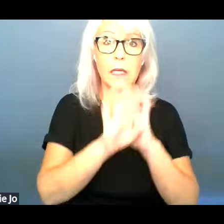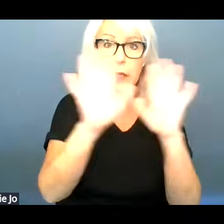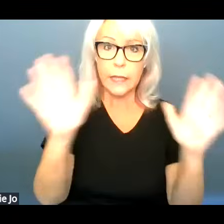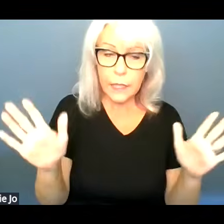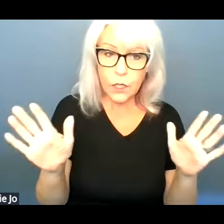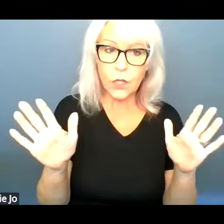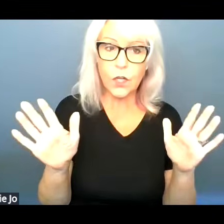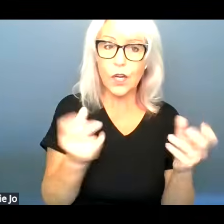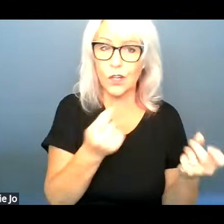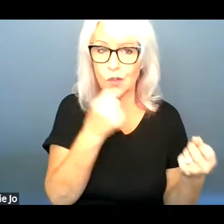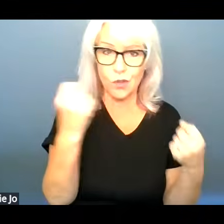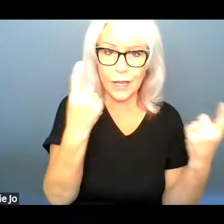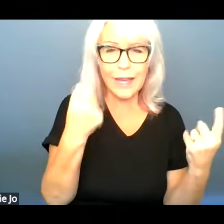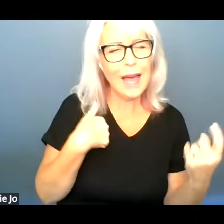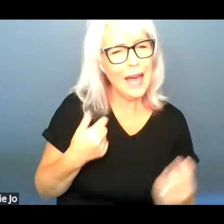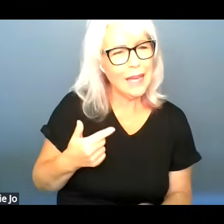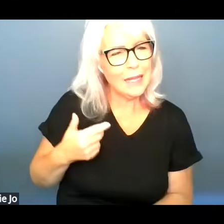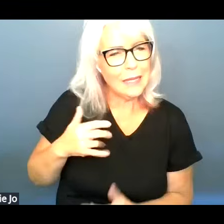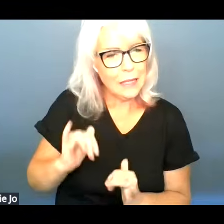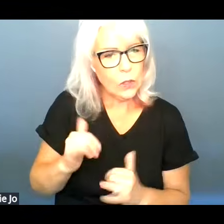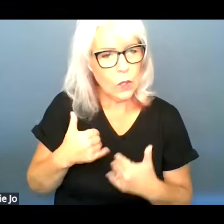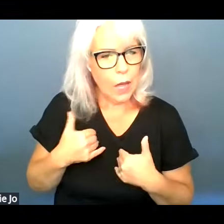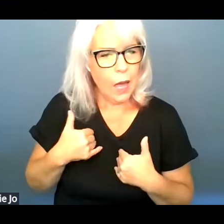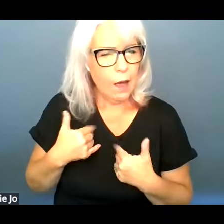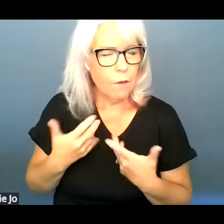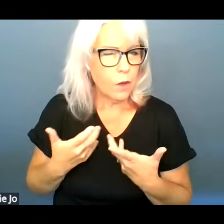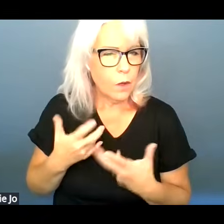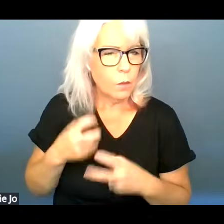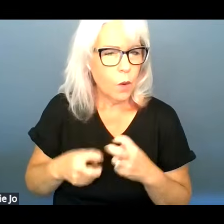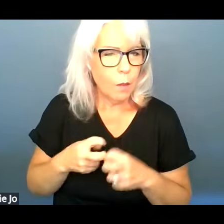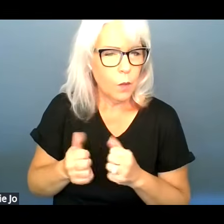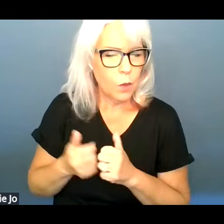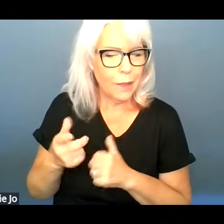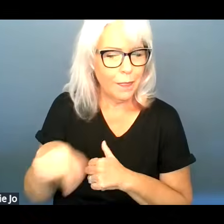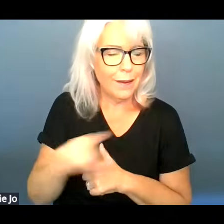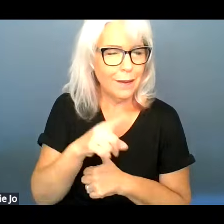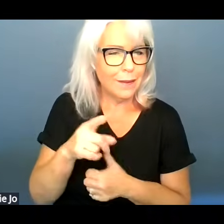I guess I still have a problem with this petition. So.